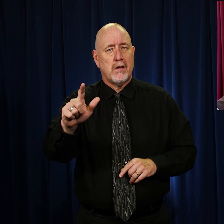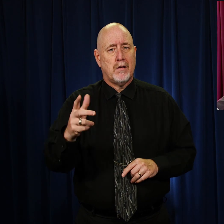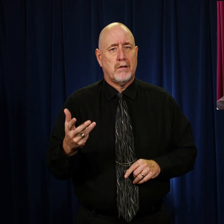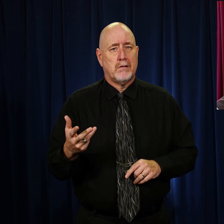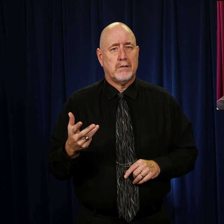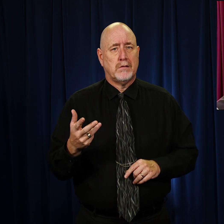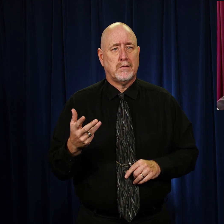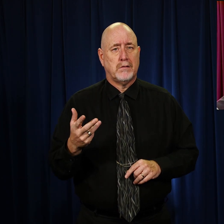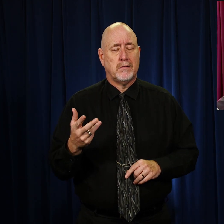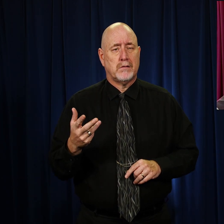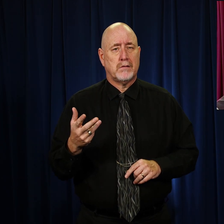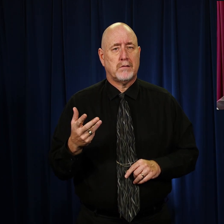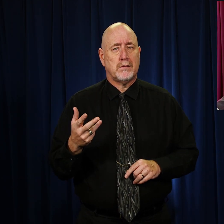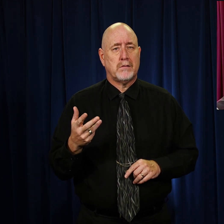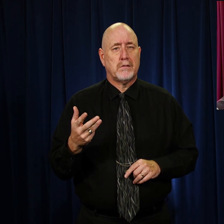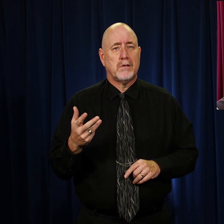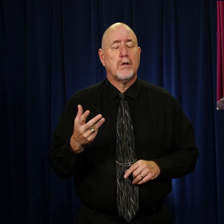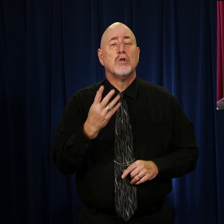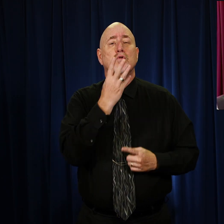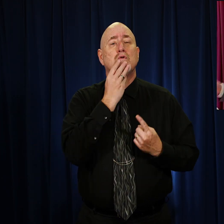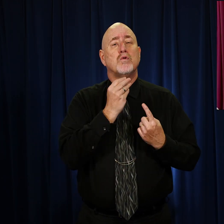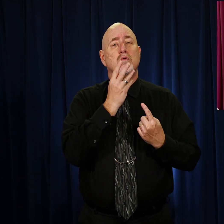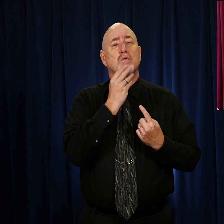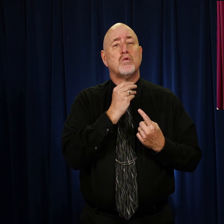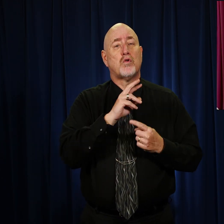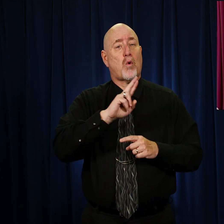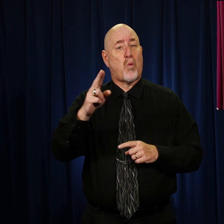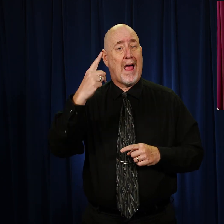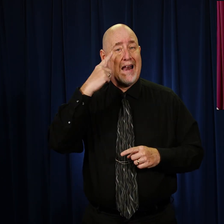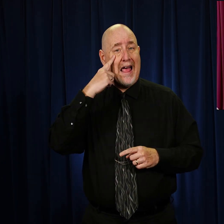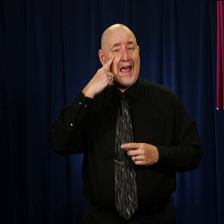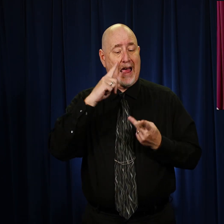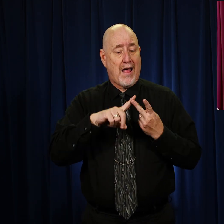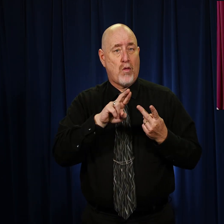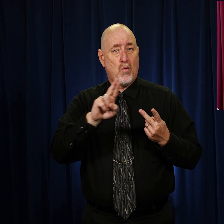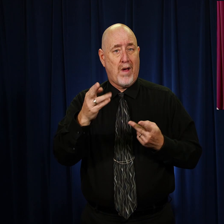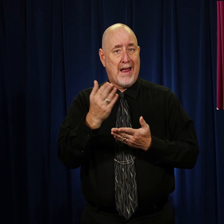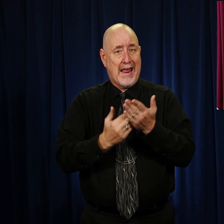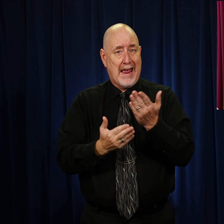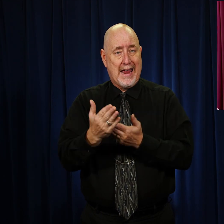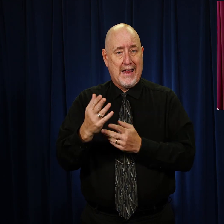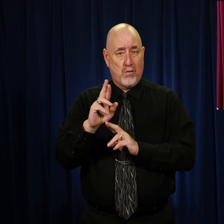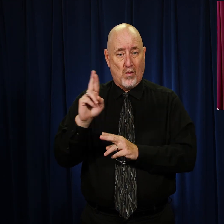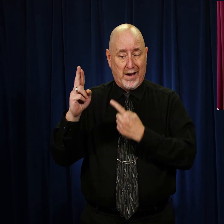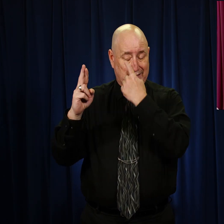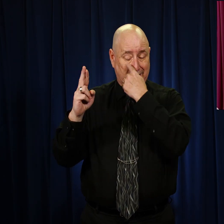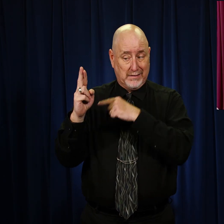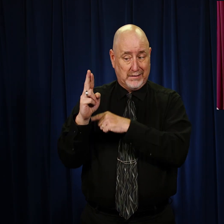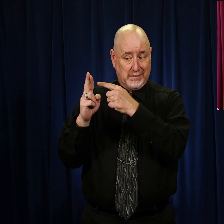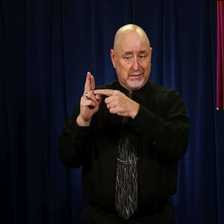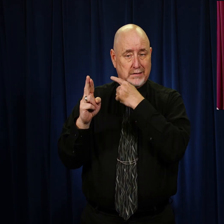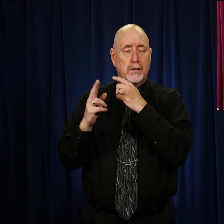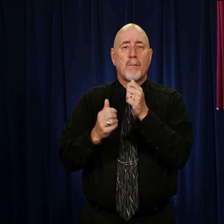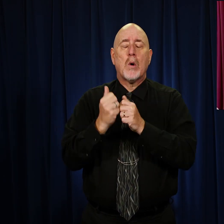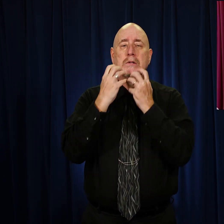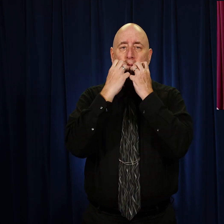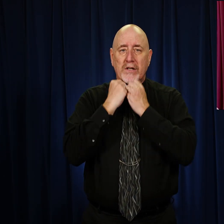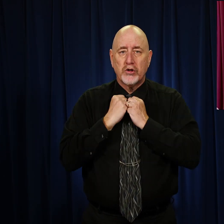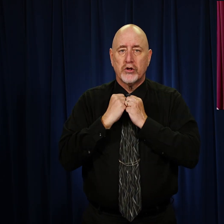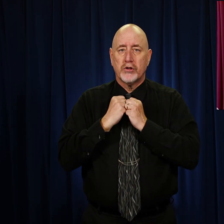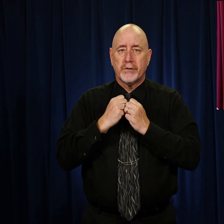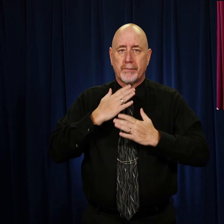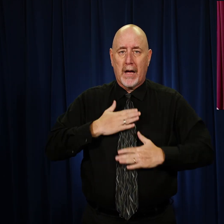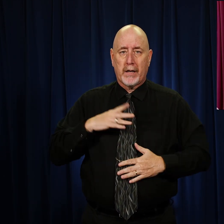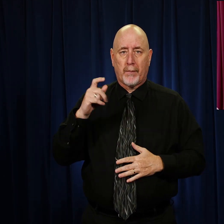hell. Now, the Jews regarded the right eye and the right hand as the most precious parts of a